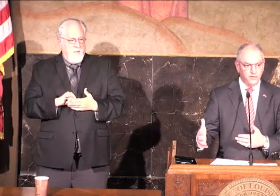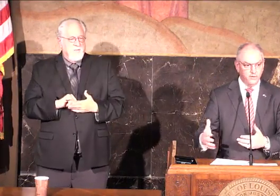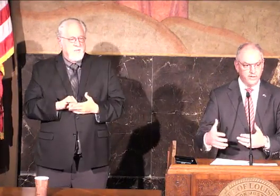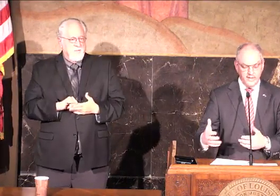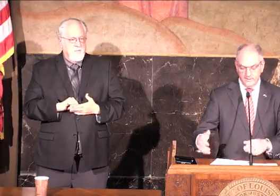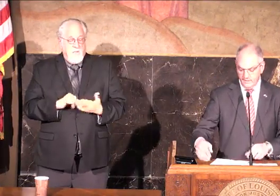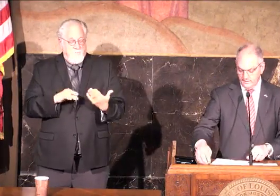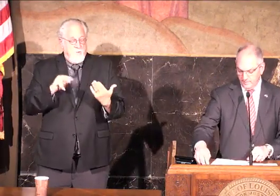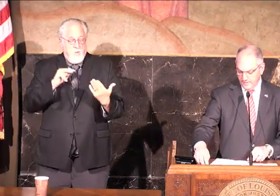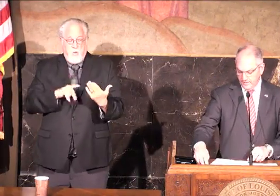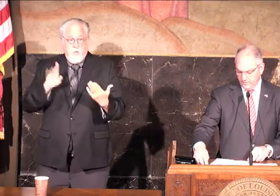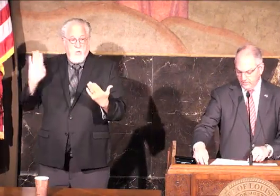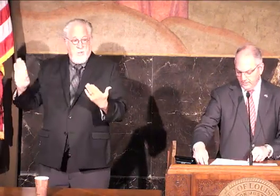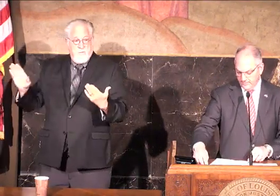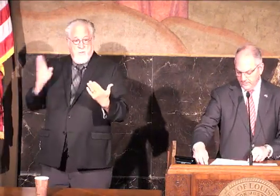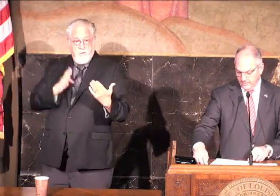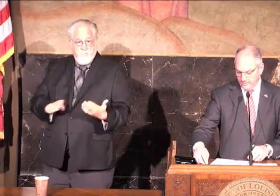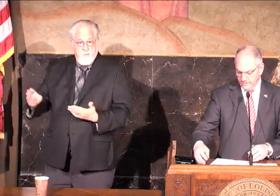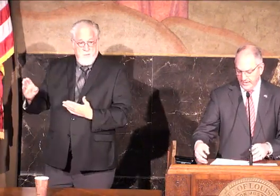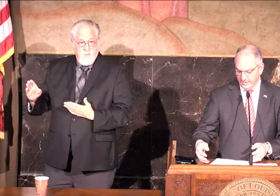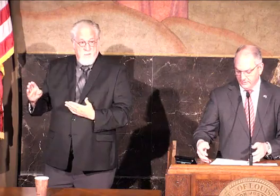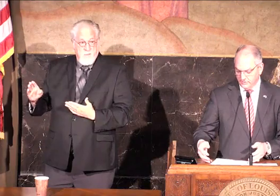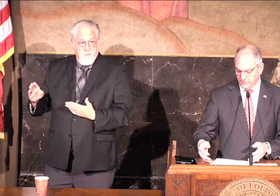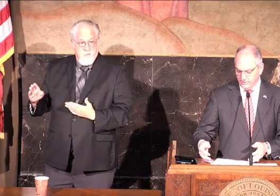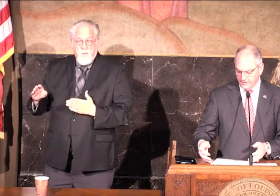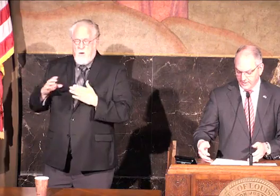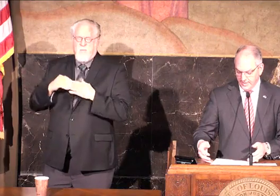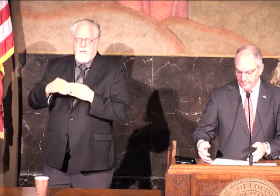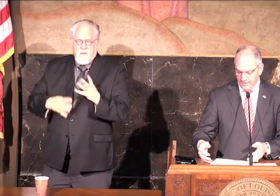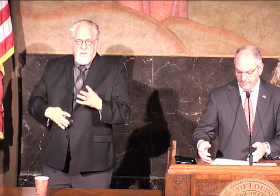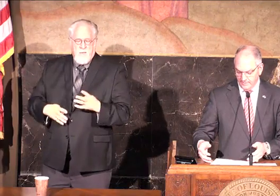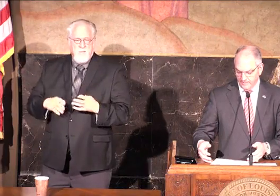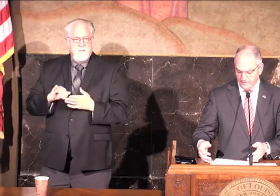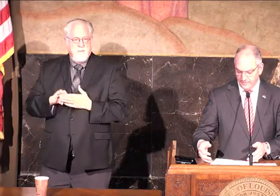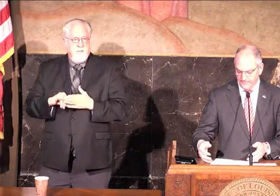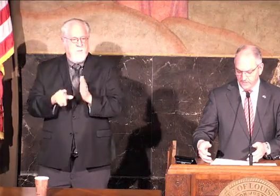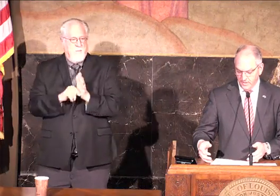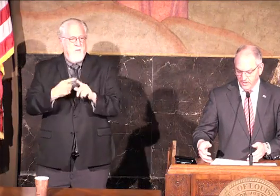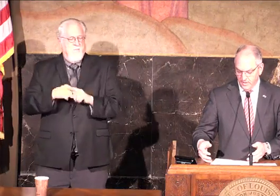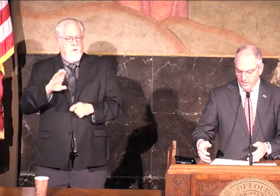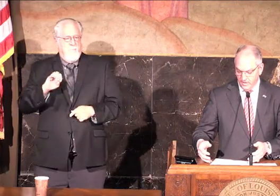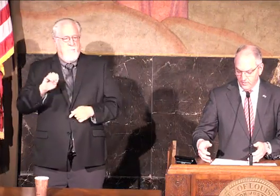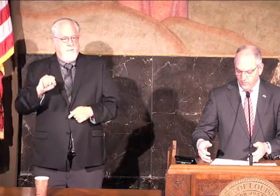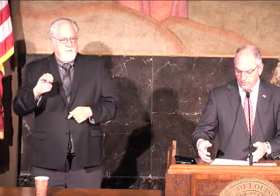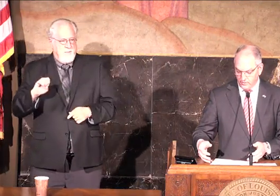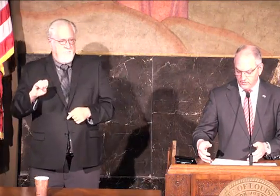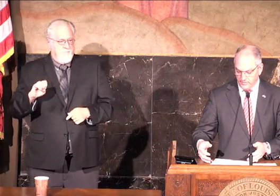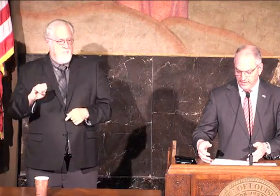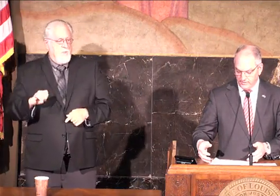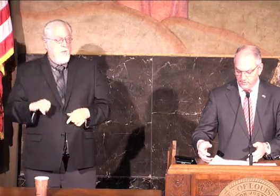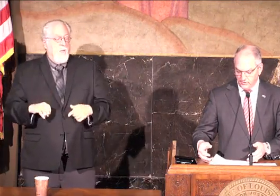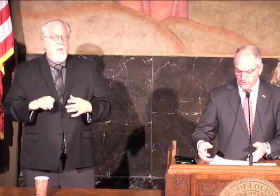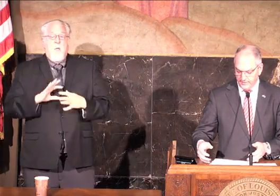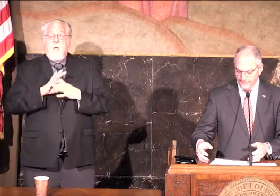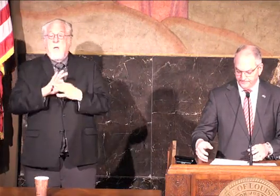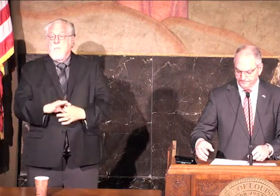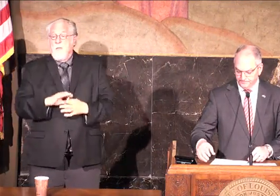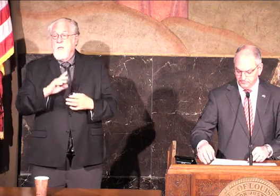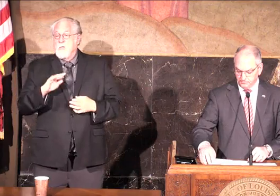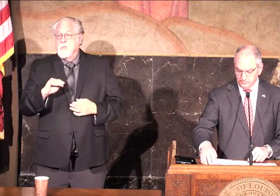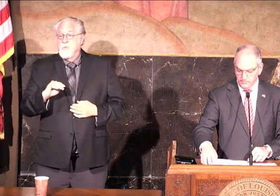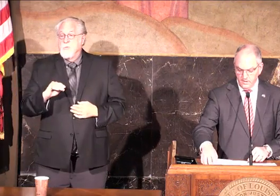take a look at the plans, that the guidelines, I should say, that came out of Bessie. With respect